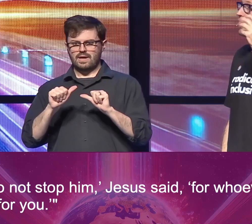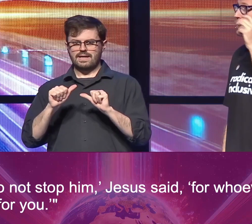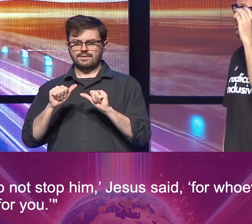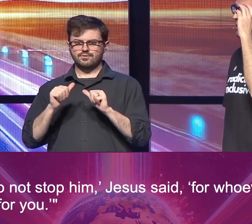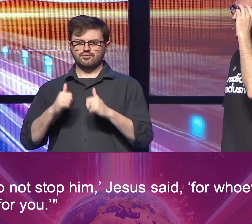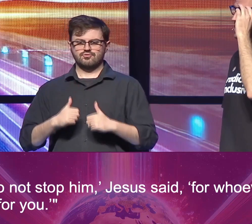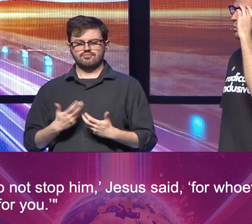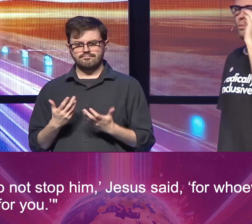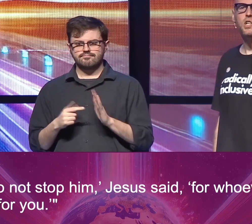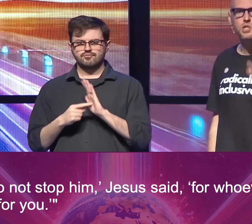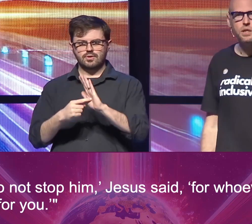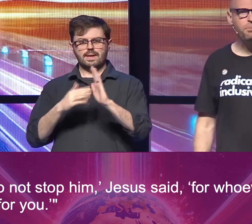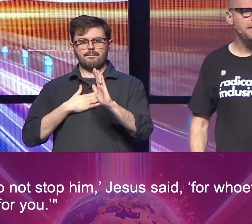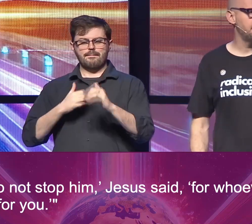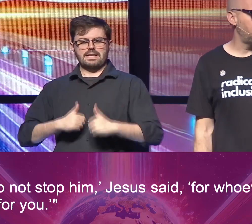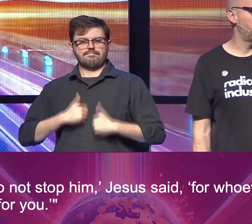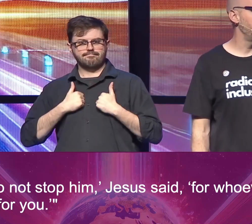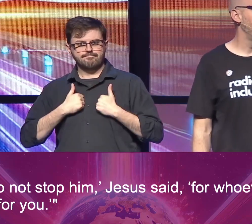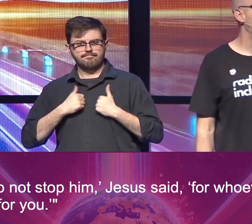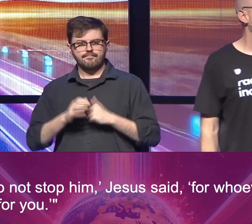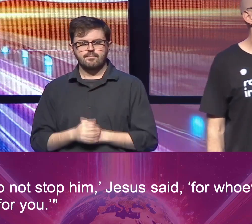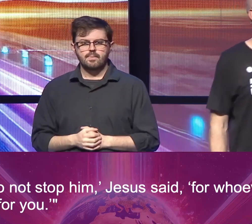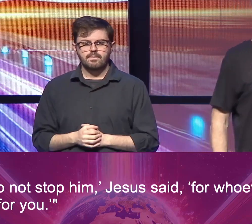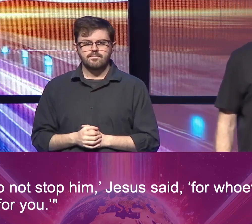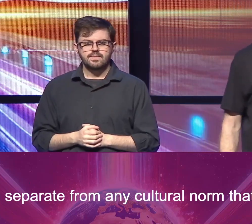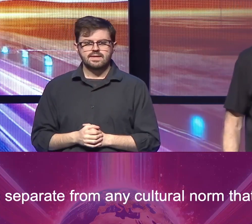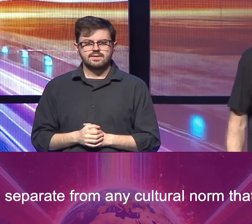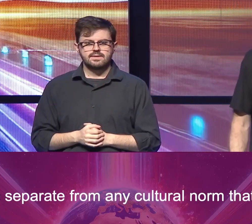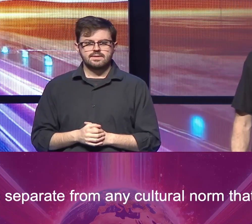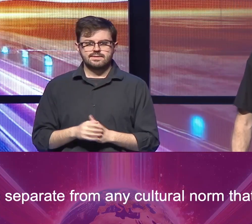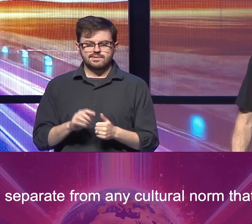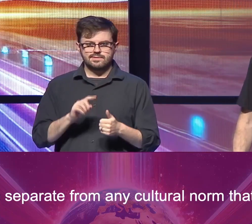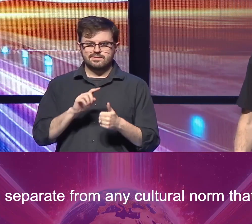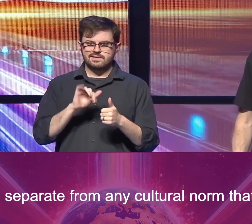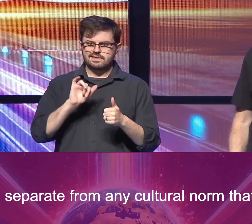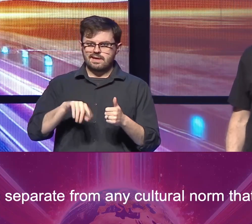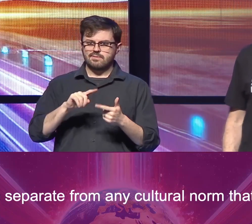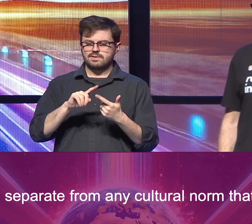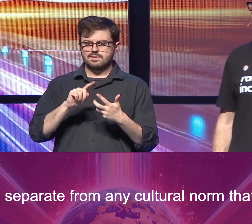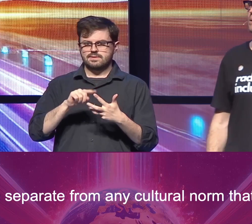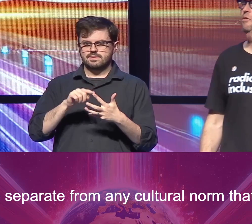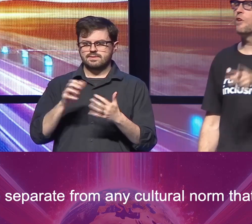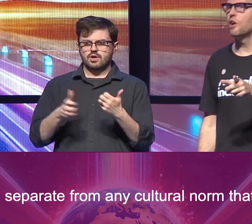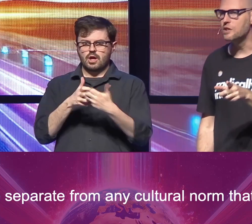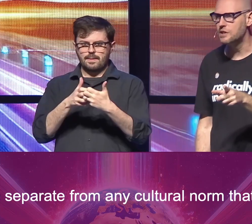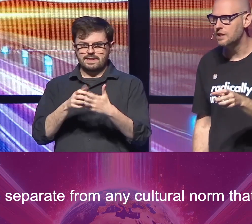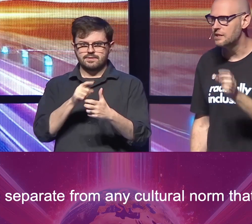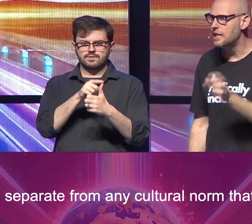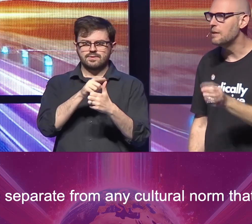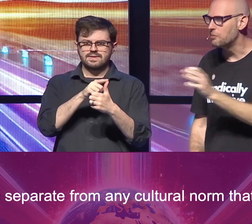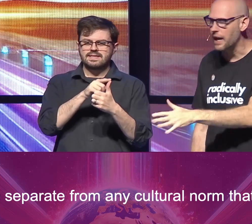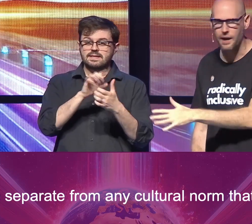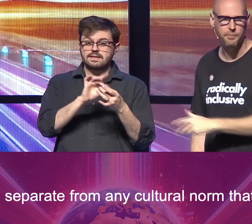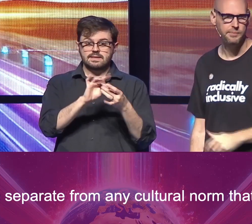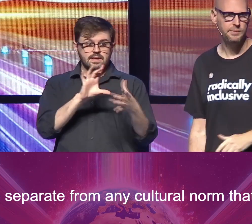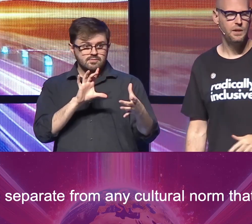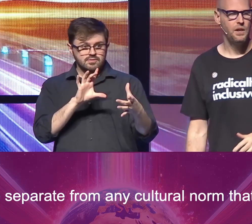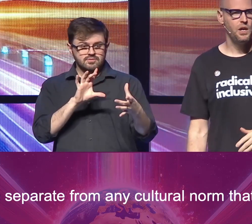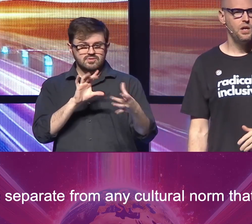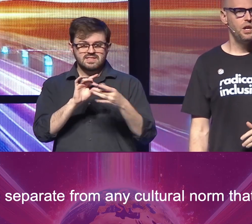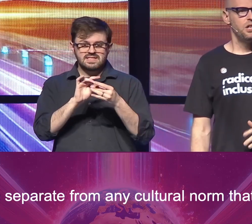Now, what about separation? Well, we should be separate from any cultural norm that subverts Team